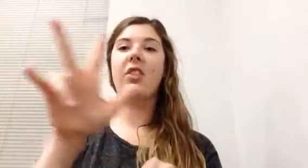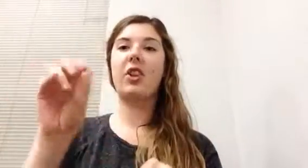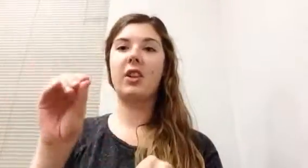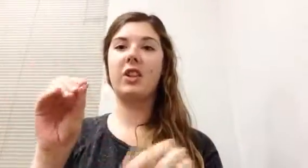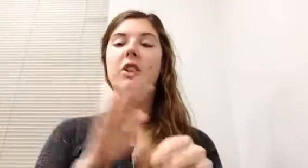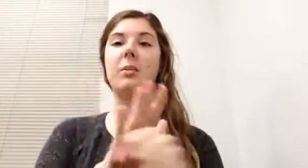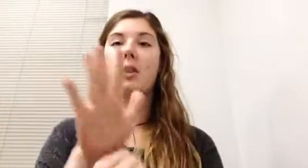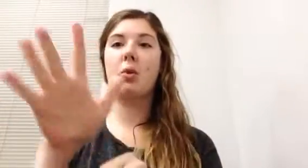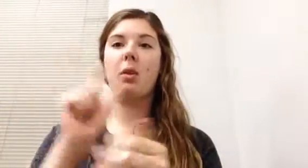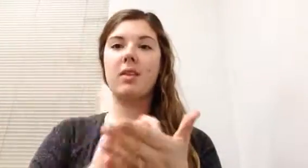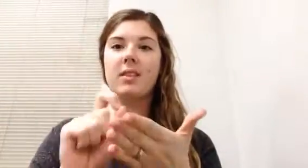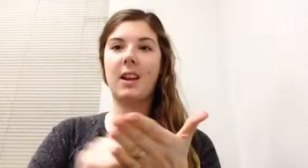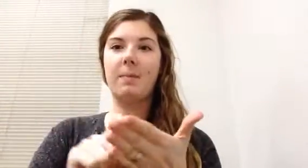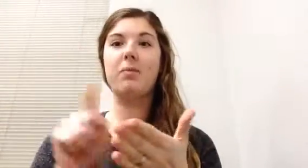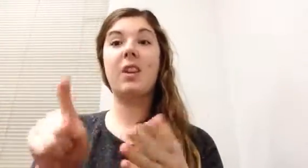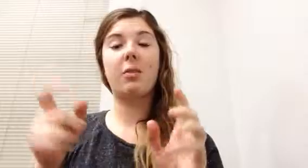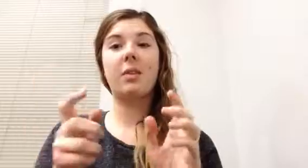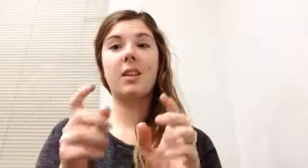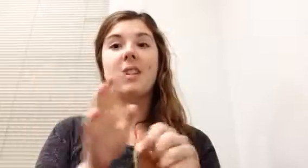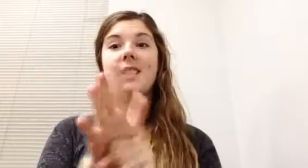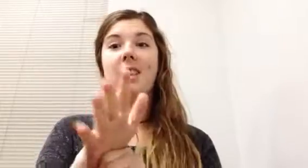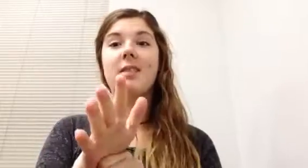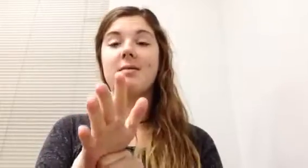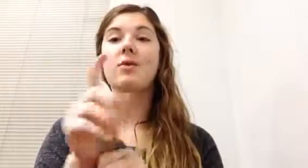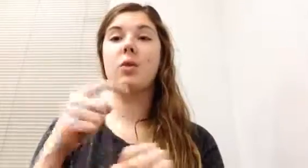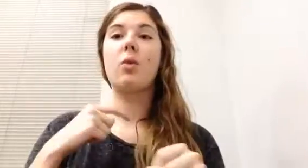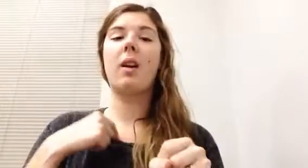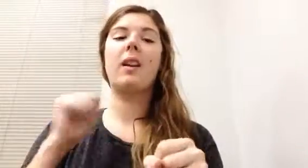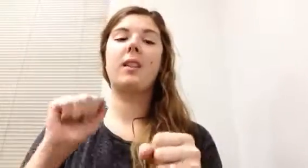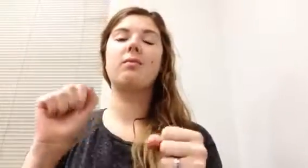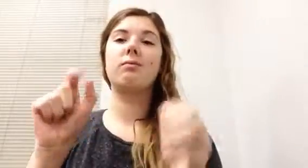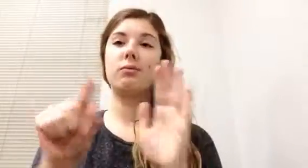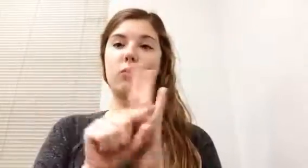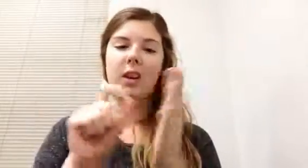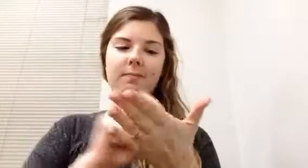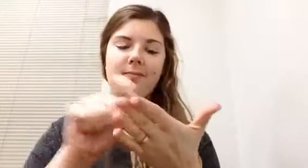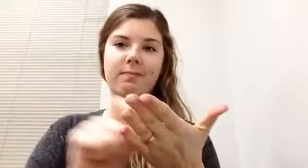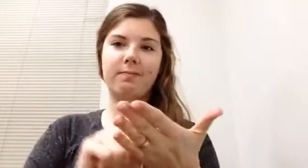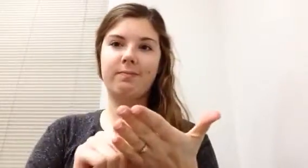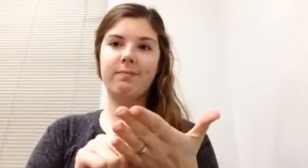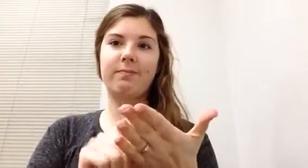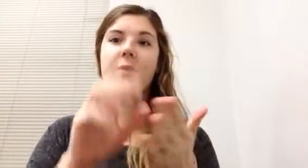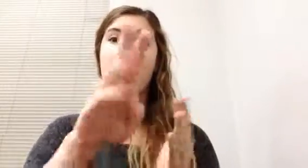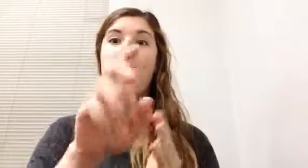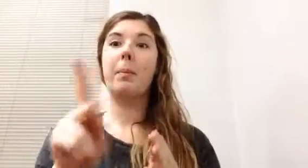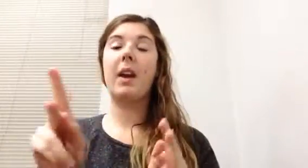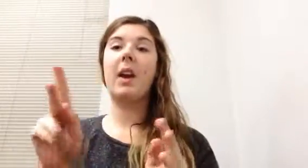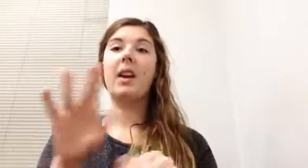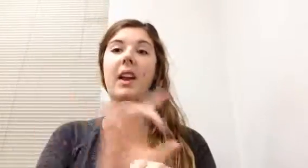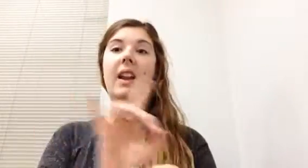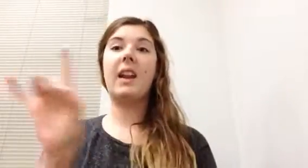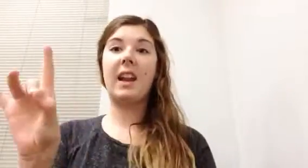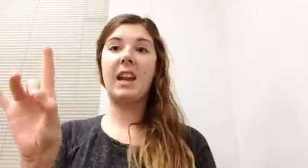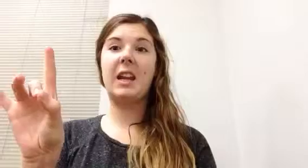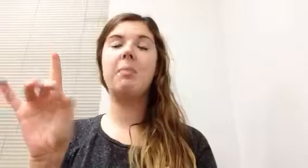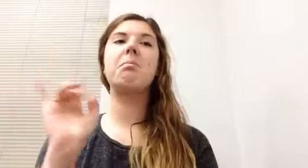And then come back to this room at 8 o'clock for the rest of class. By then I'll have graded your exams. You